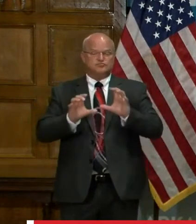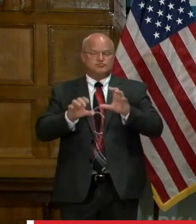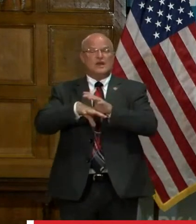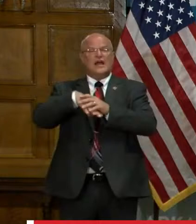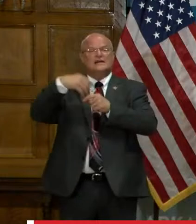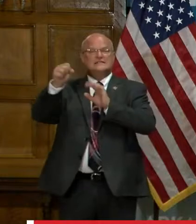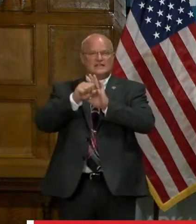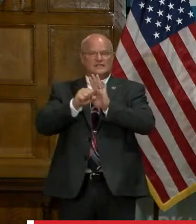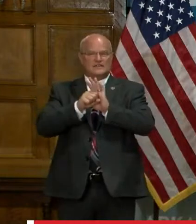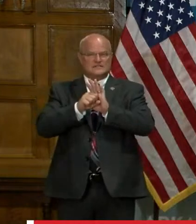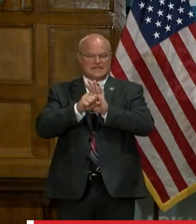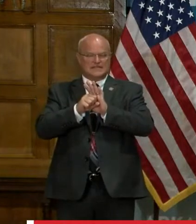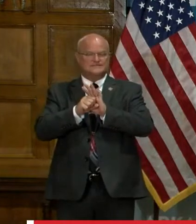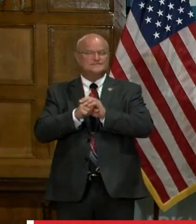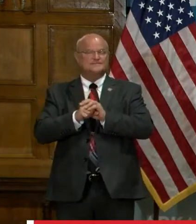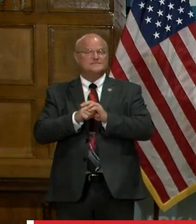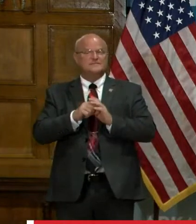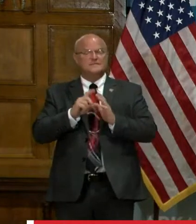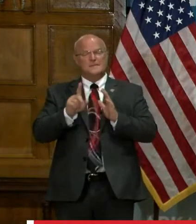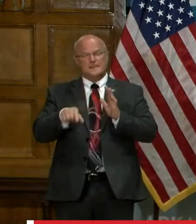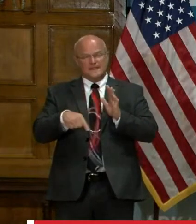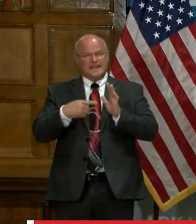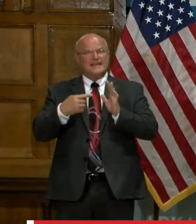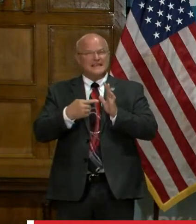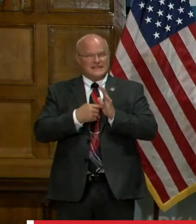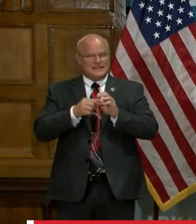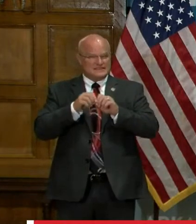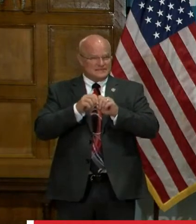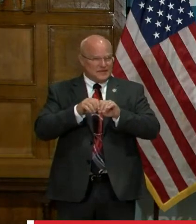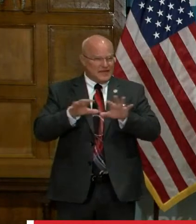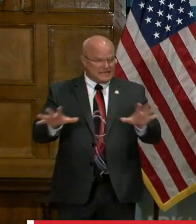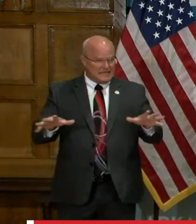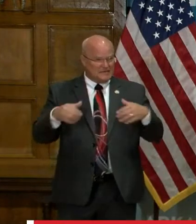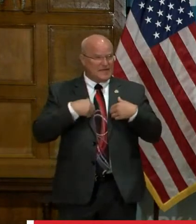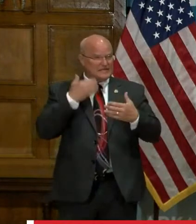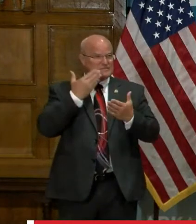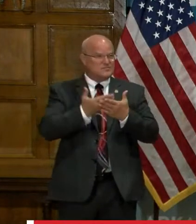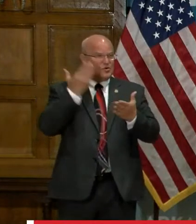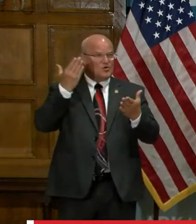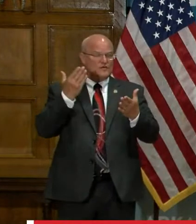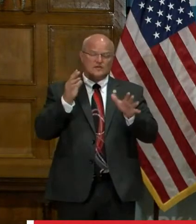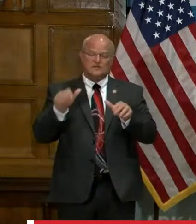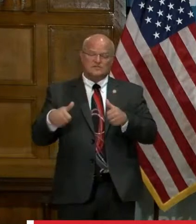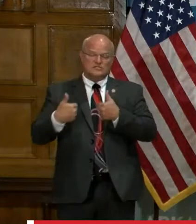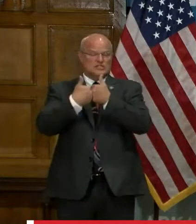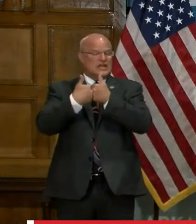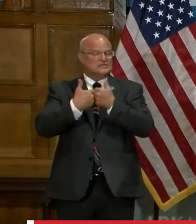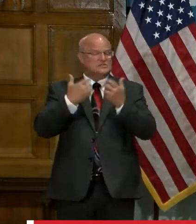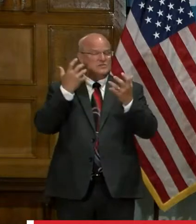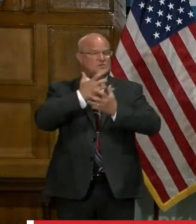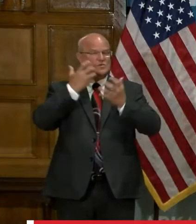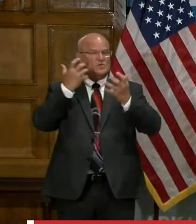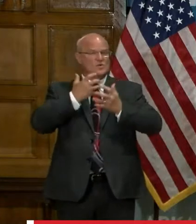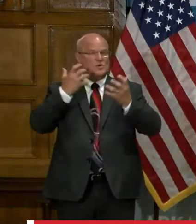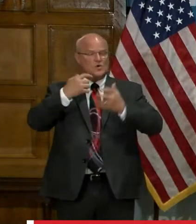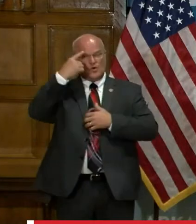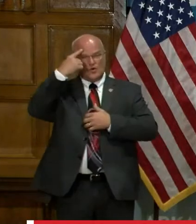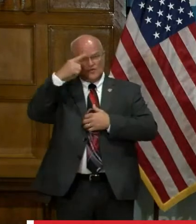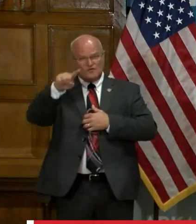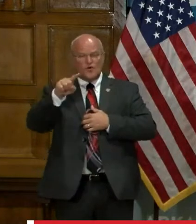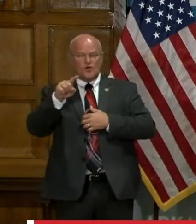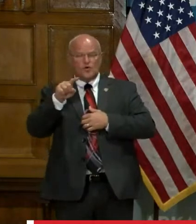done outside of our state. This pandemic, though, has proven to be very, very challenging to